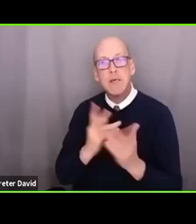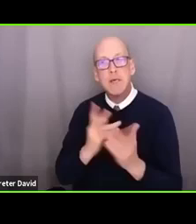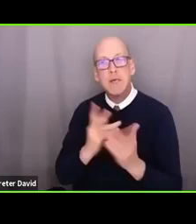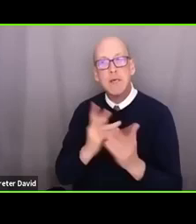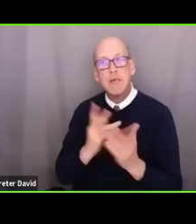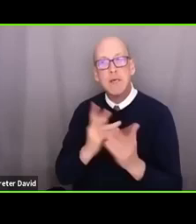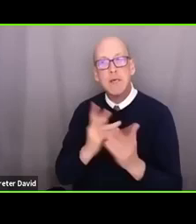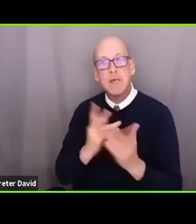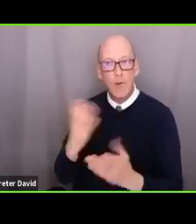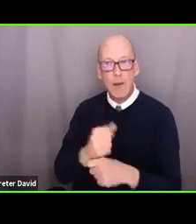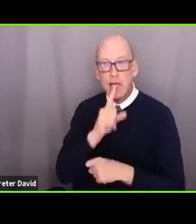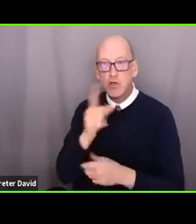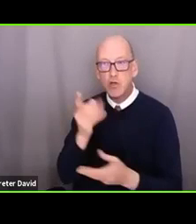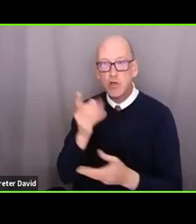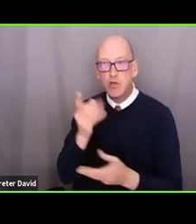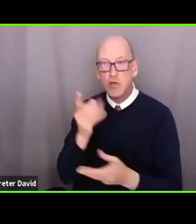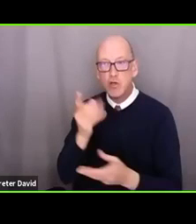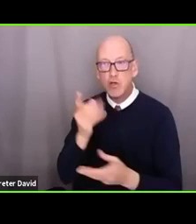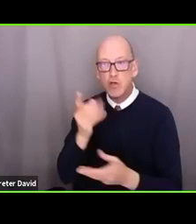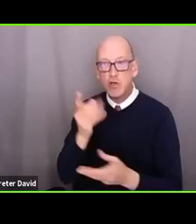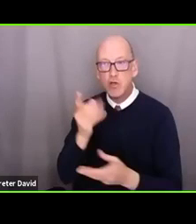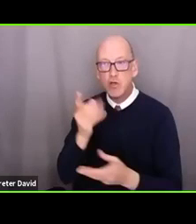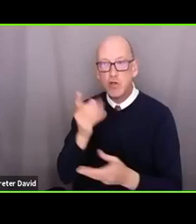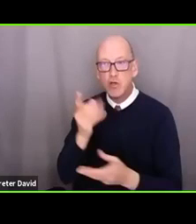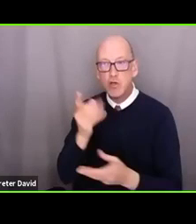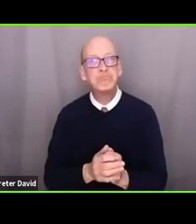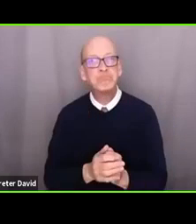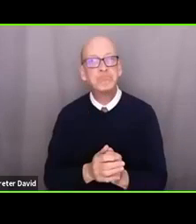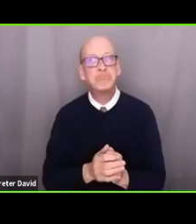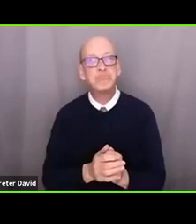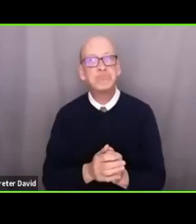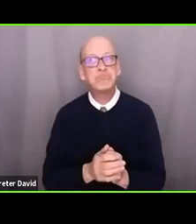make sure that got out to everybody as well.